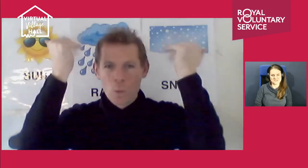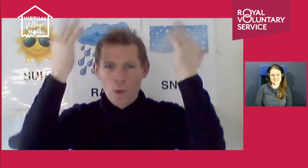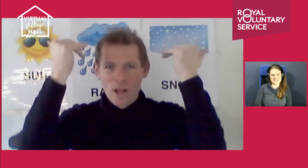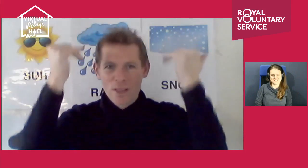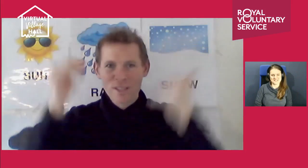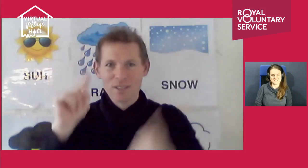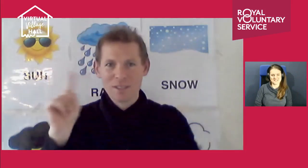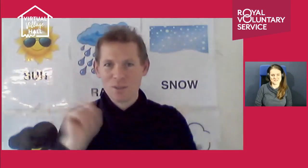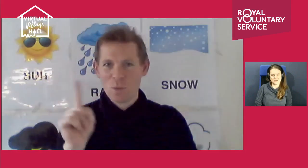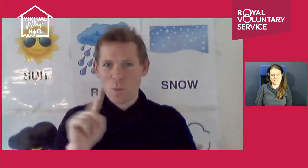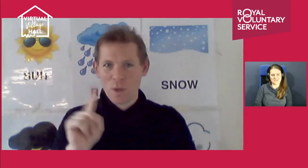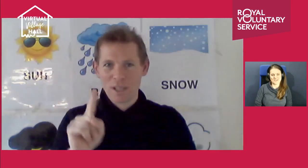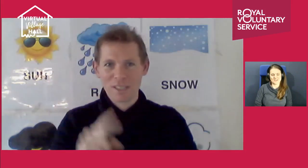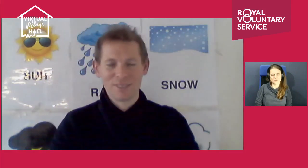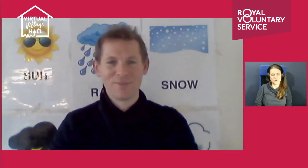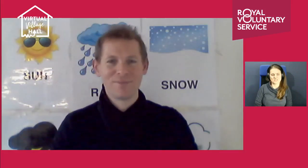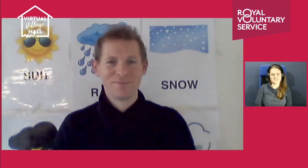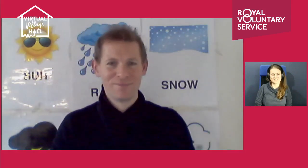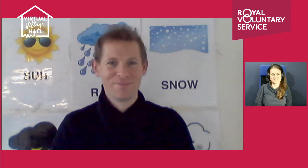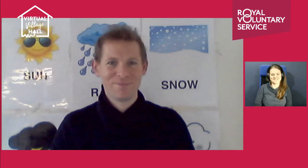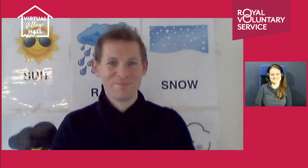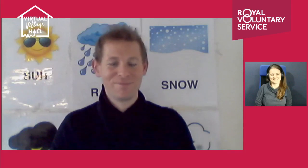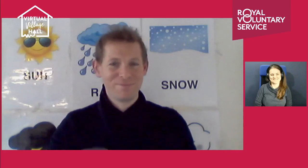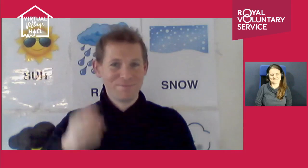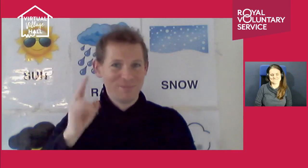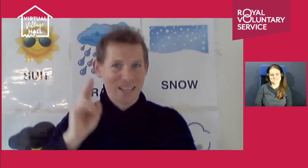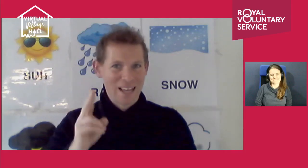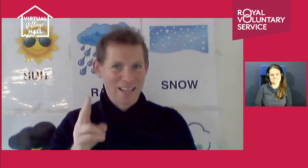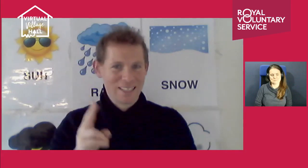Yesterday morning, weather, what?